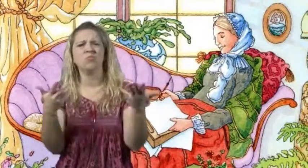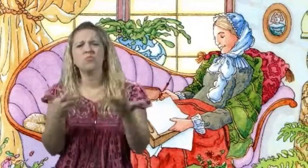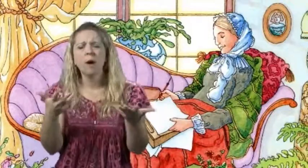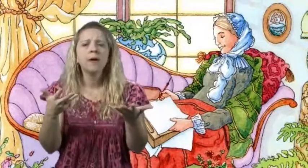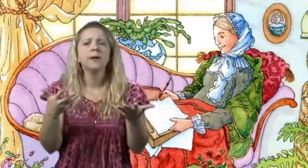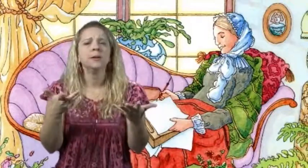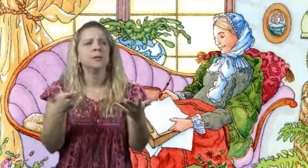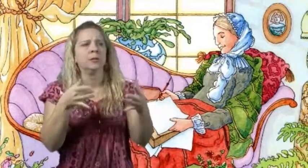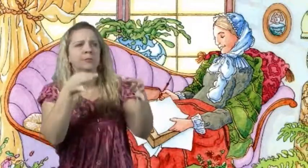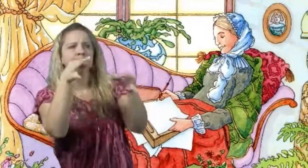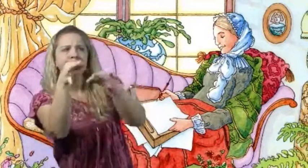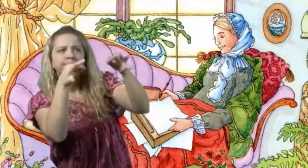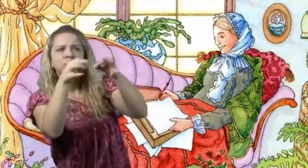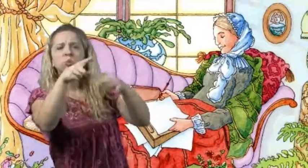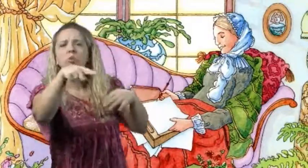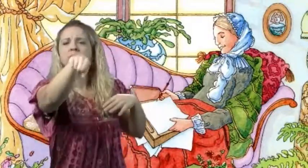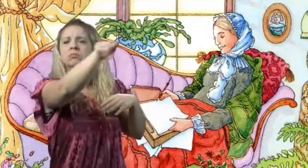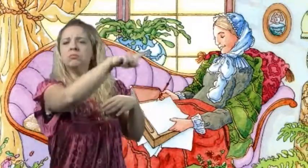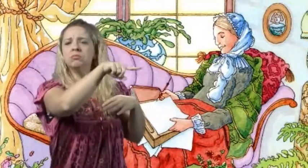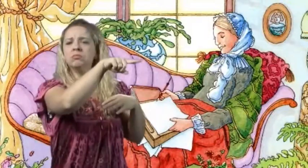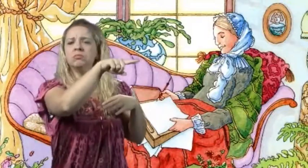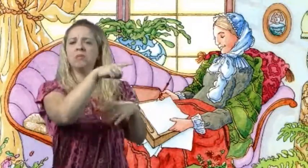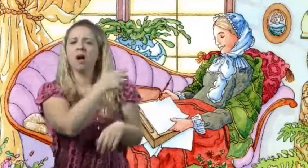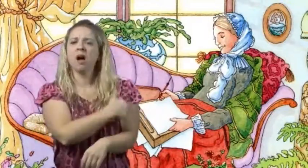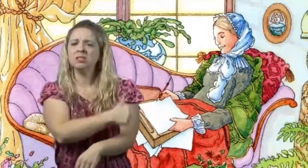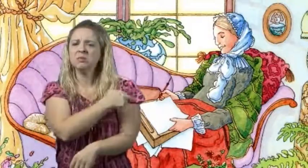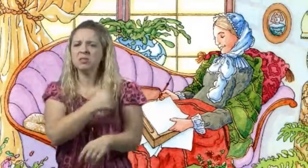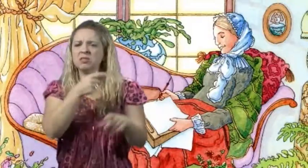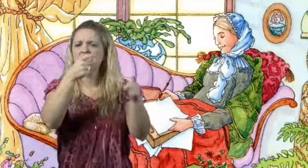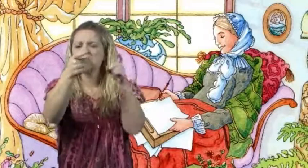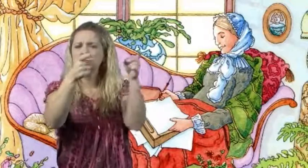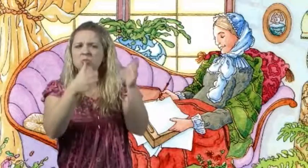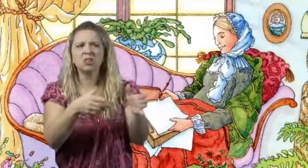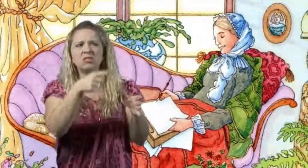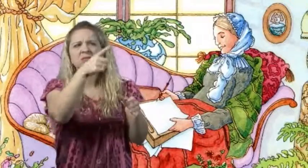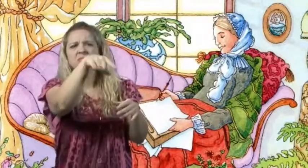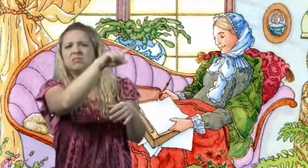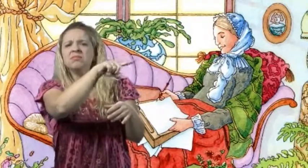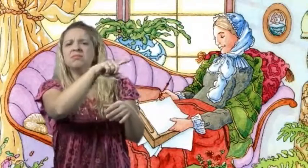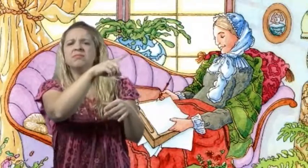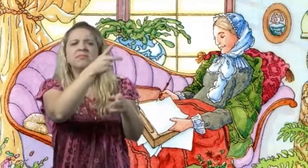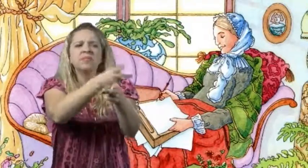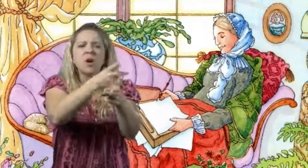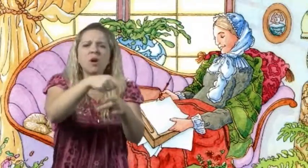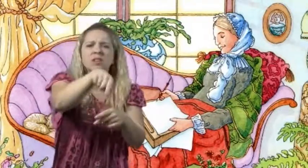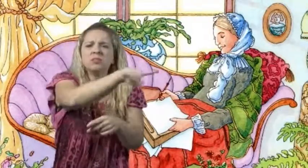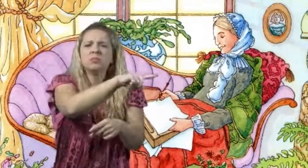health, efficiency, and hospital administration of the British Army.